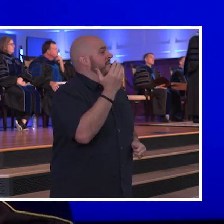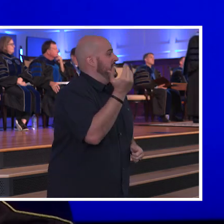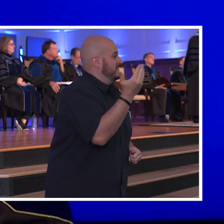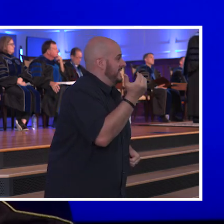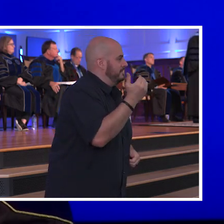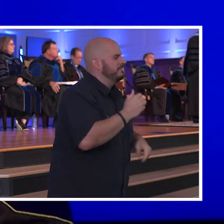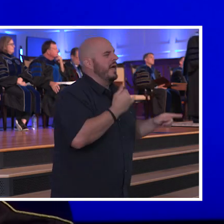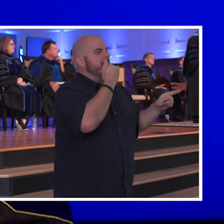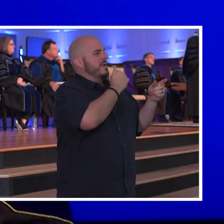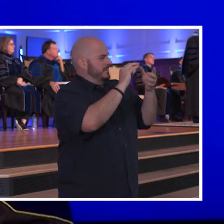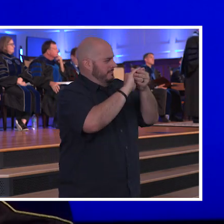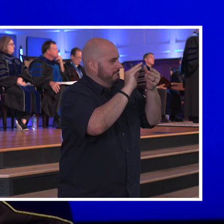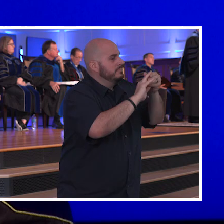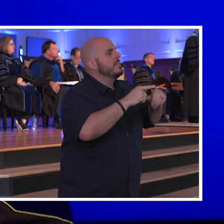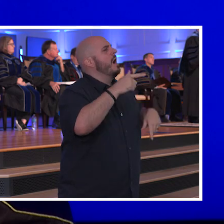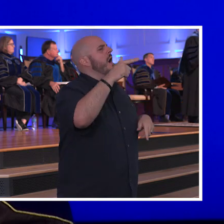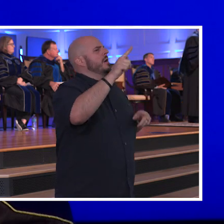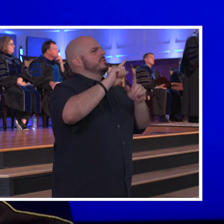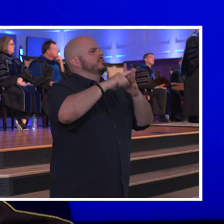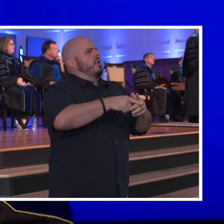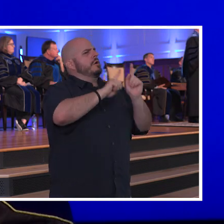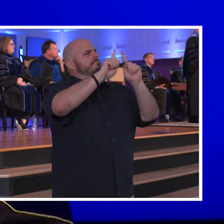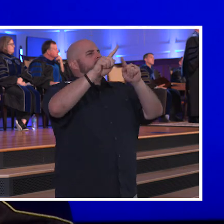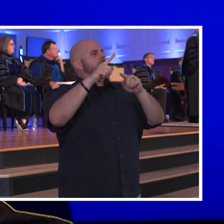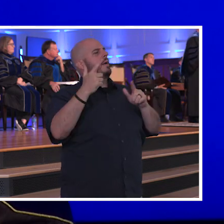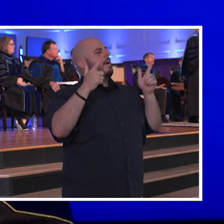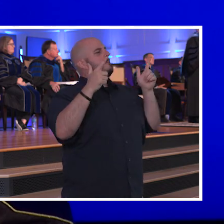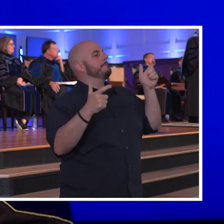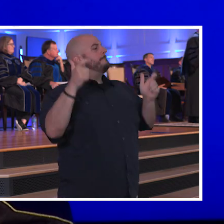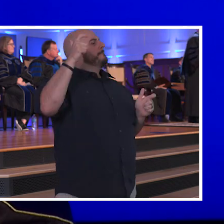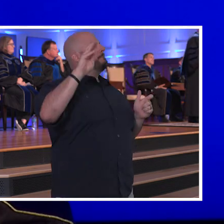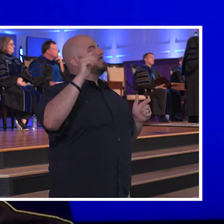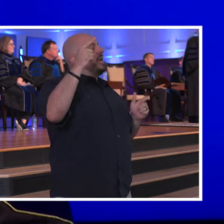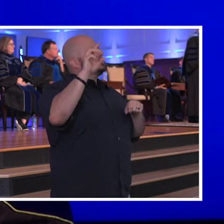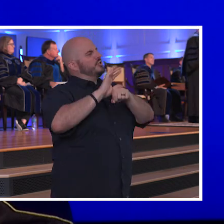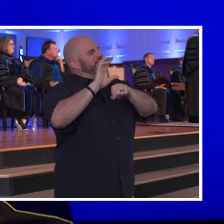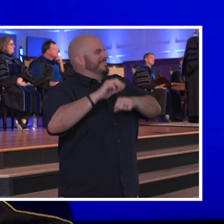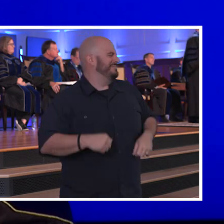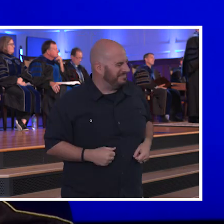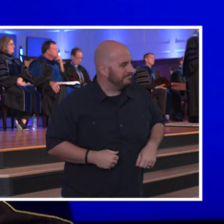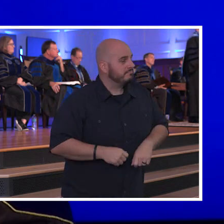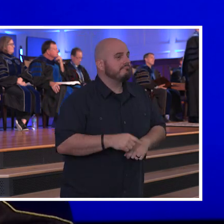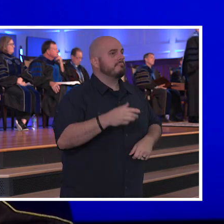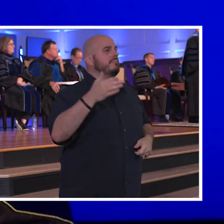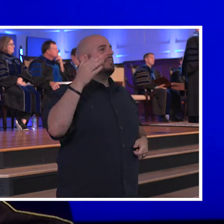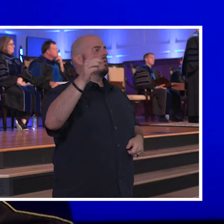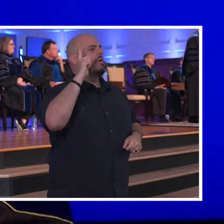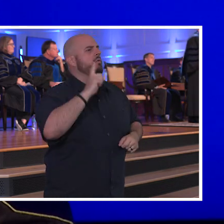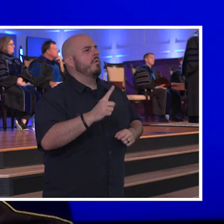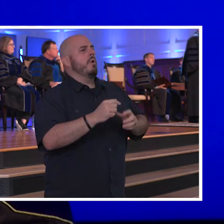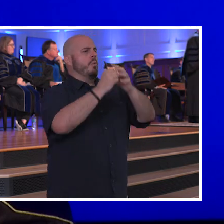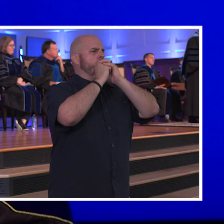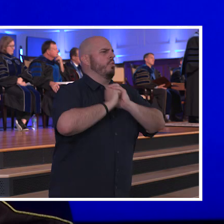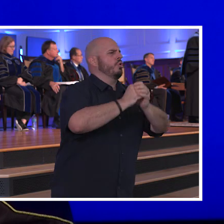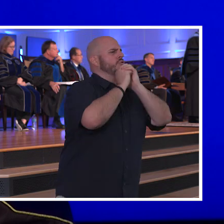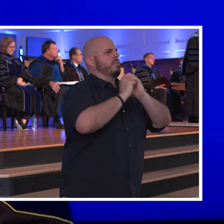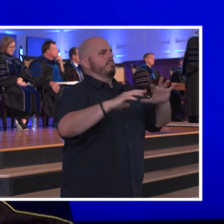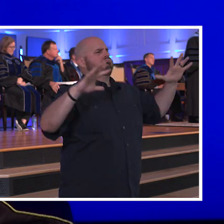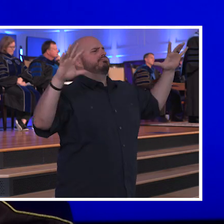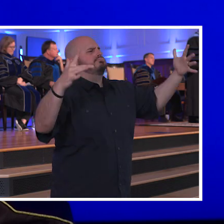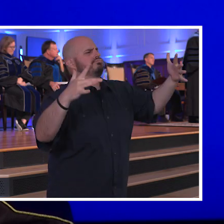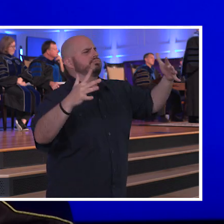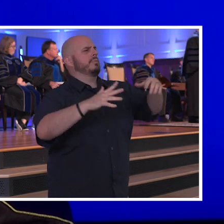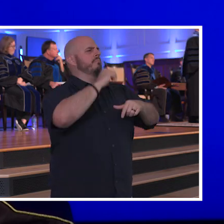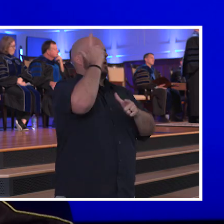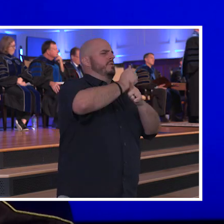to attend big church, and she would be there for the corporate worship of the body of believers. And she